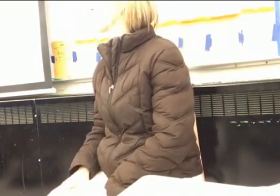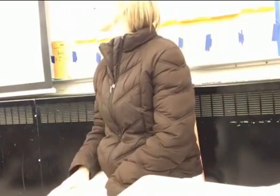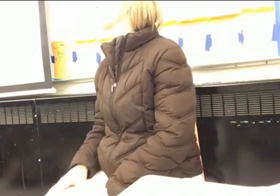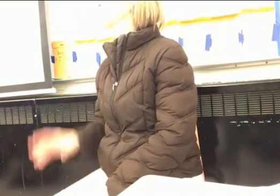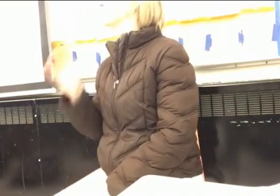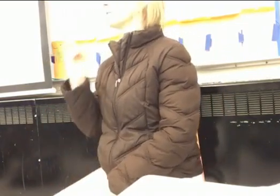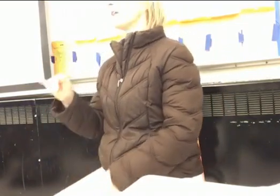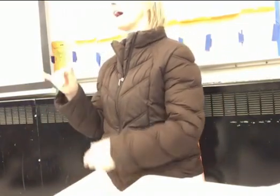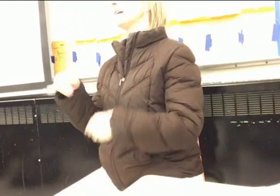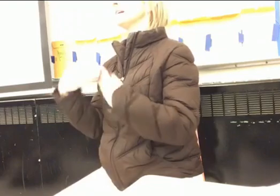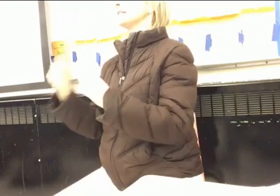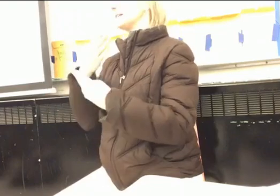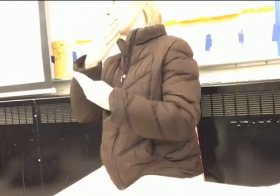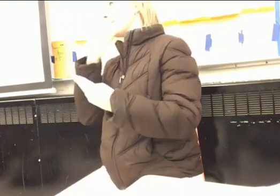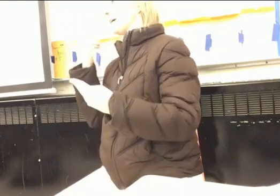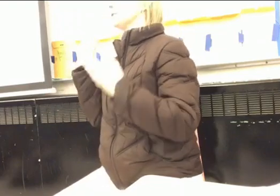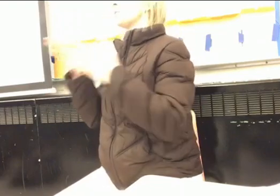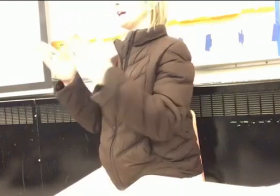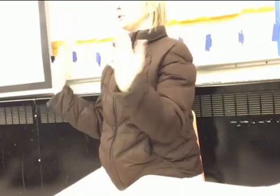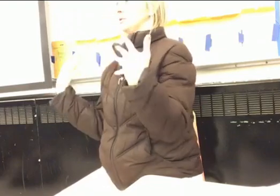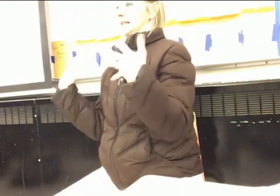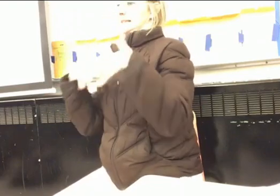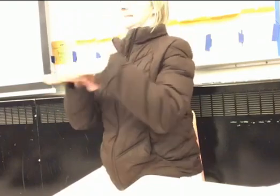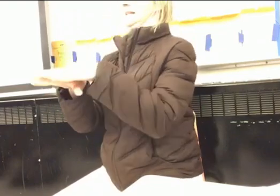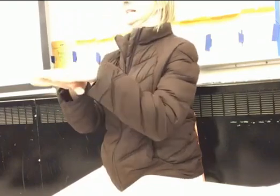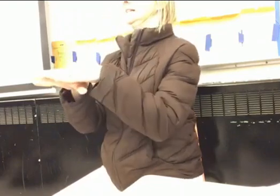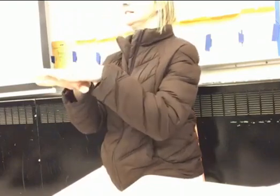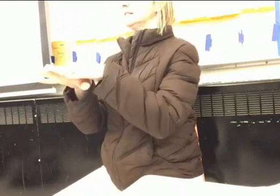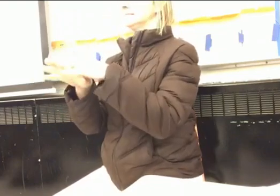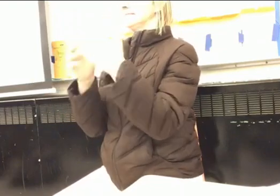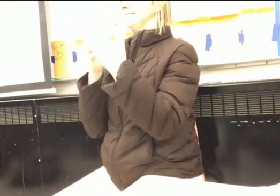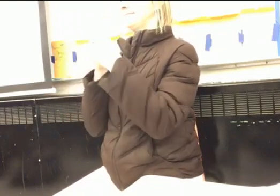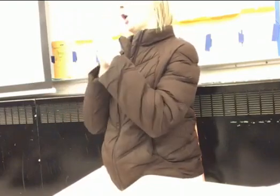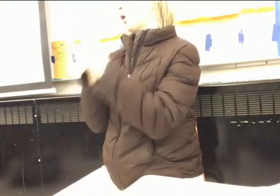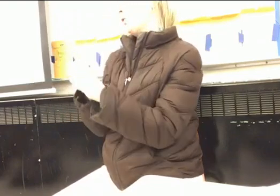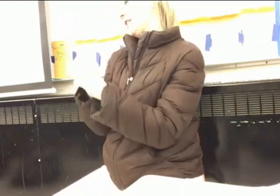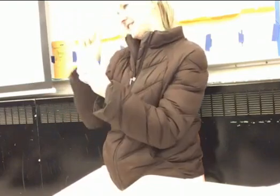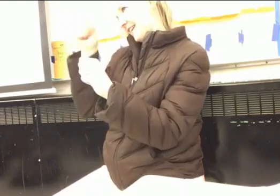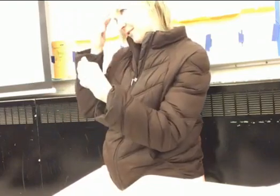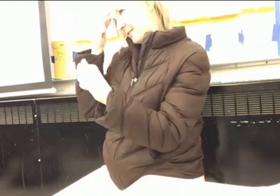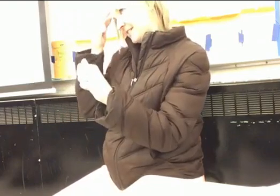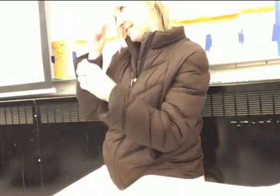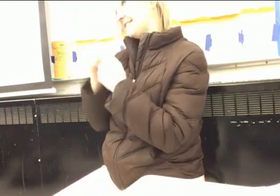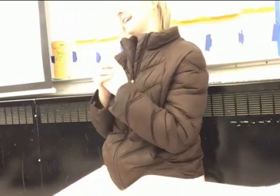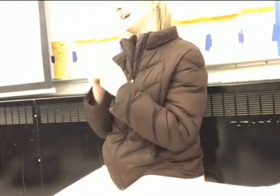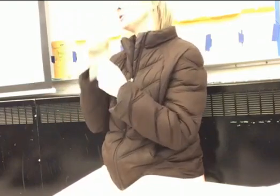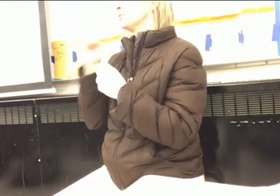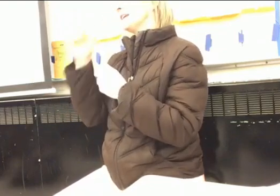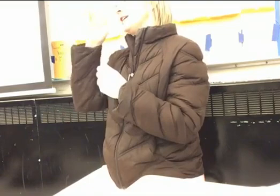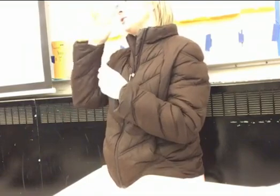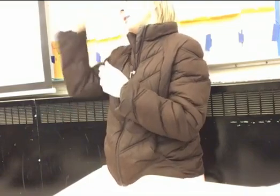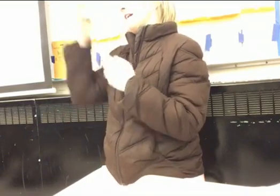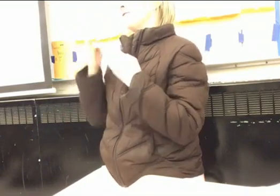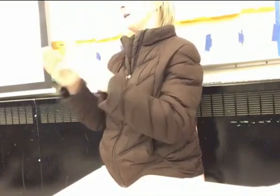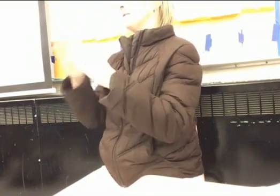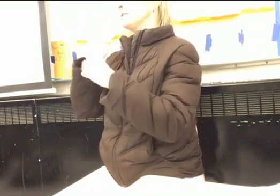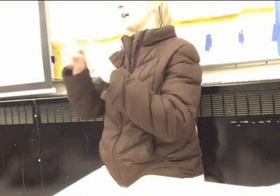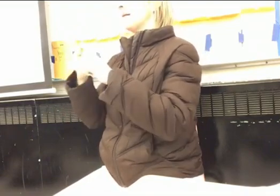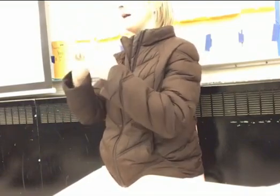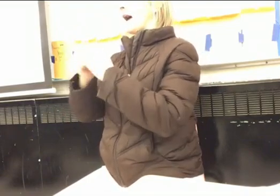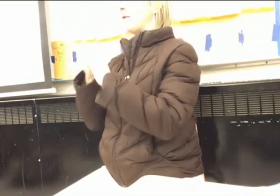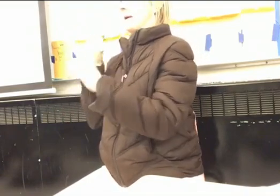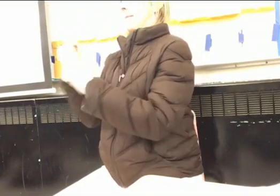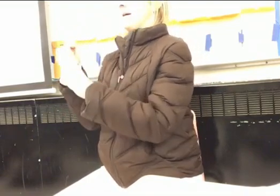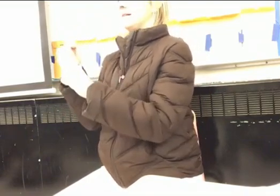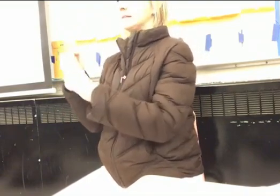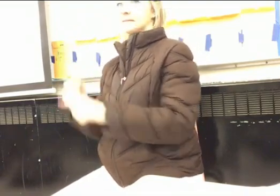to the best way to assimilate according to the U.S. government. And it's going to be a really creative way. We're going to talk about the impact of it